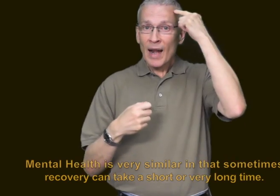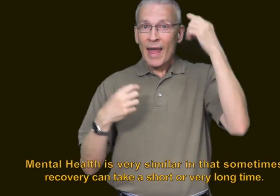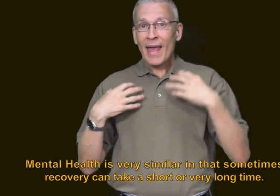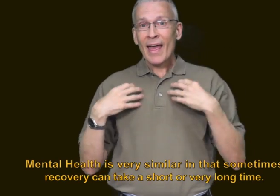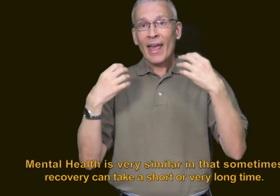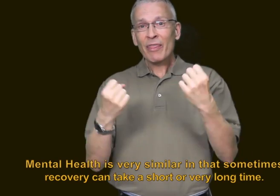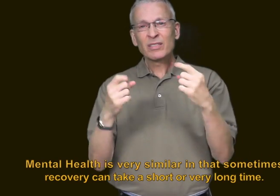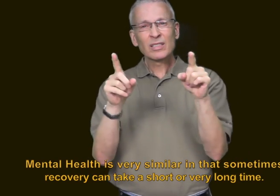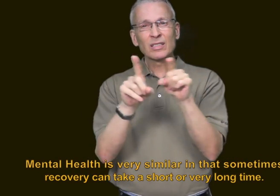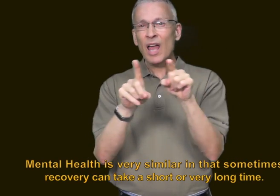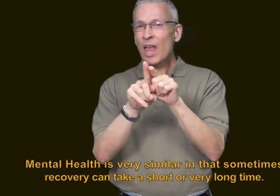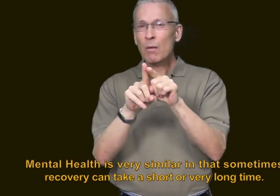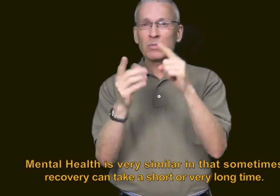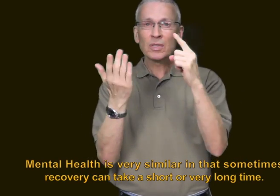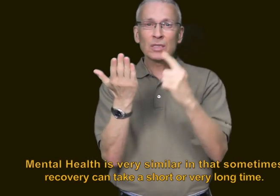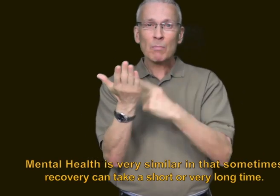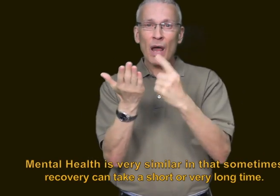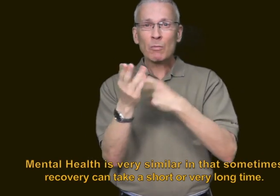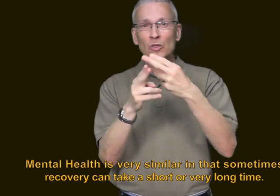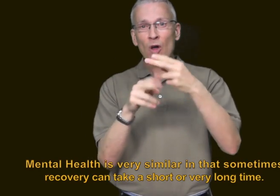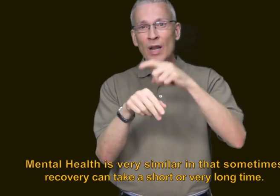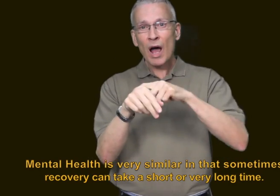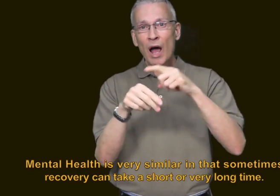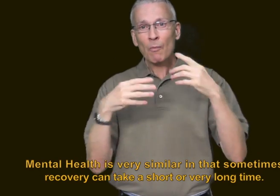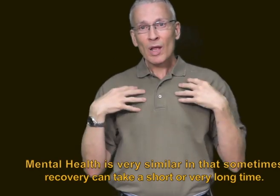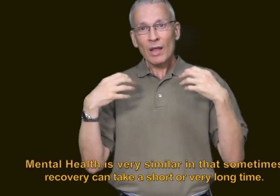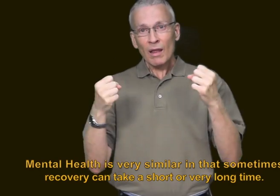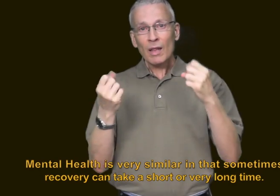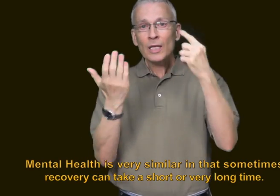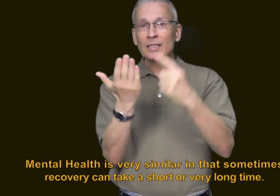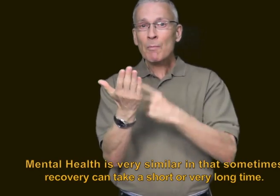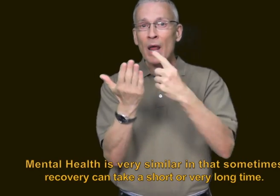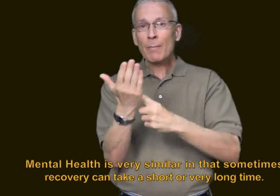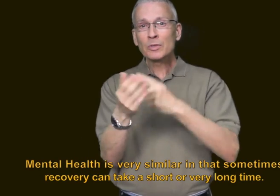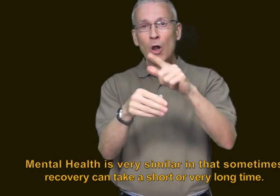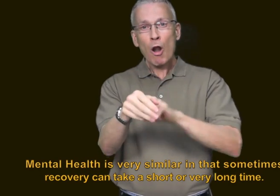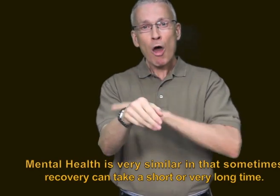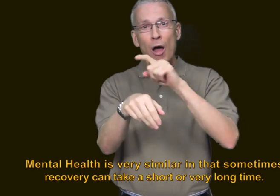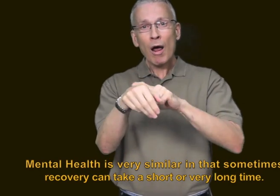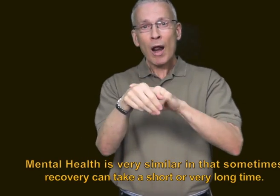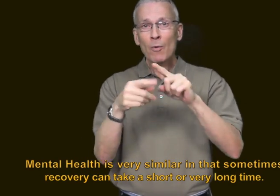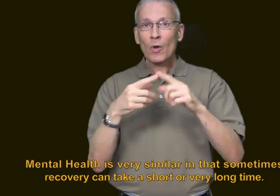Mental health is very similar in that sometimes recovery can take a short or a very long time.